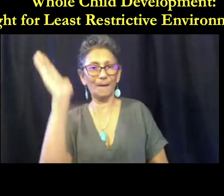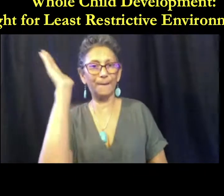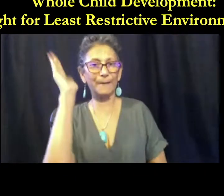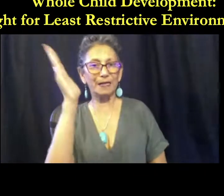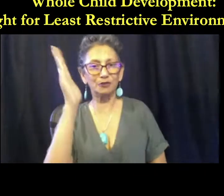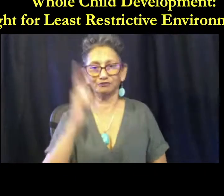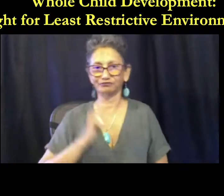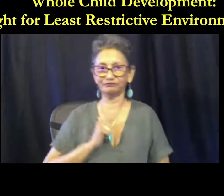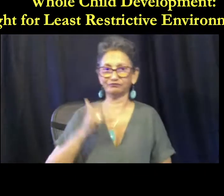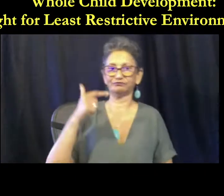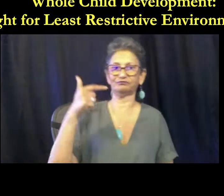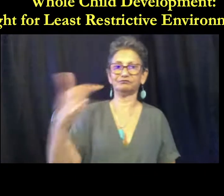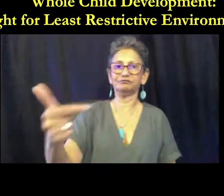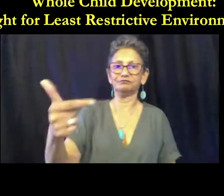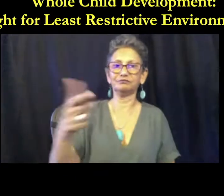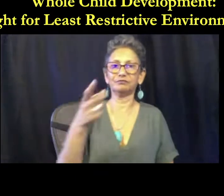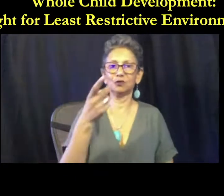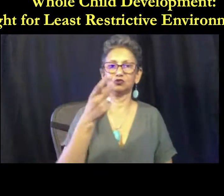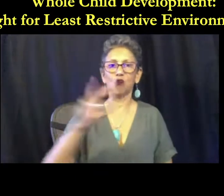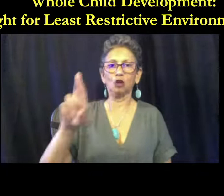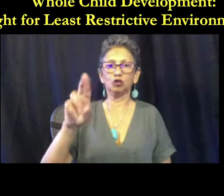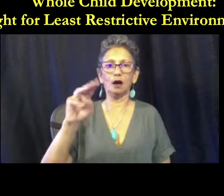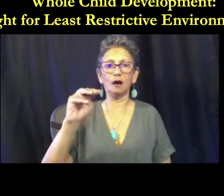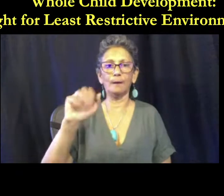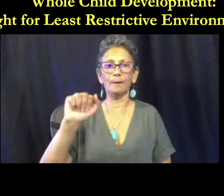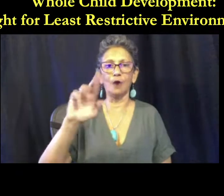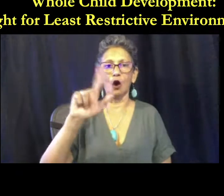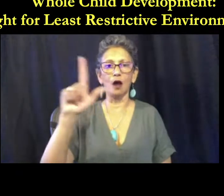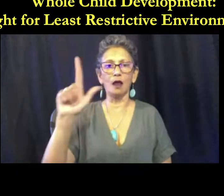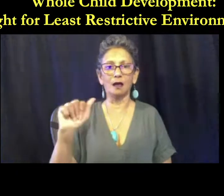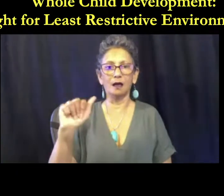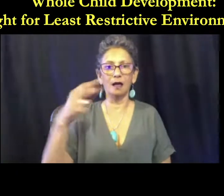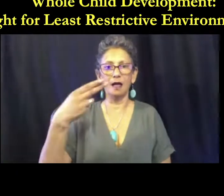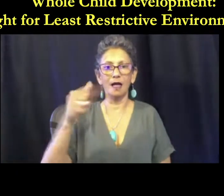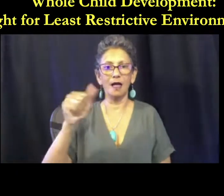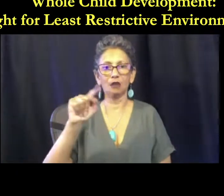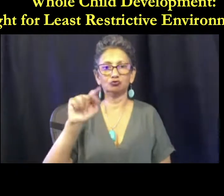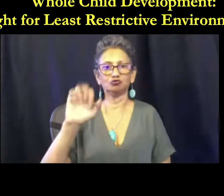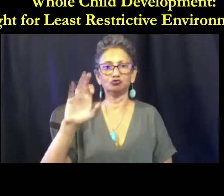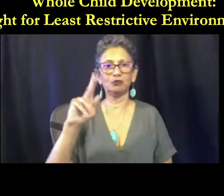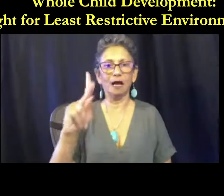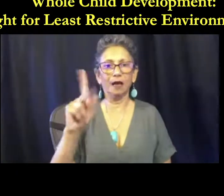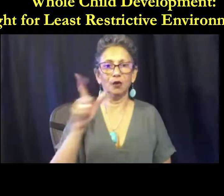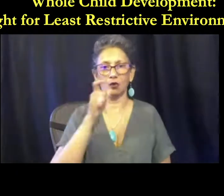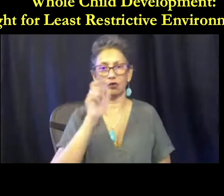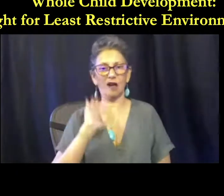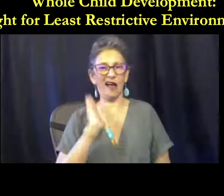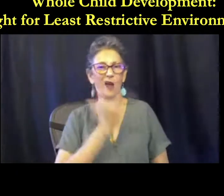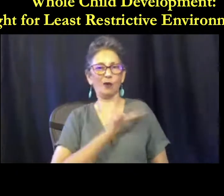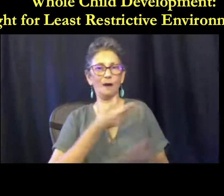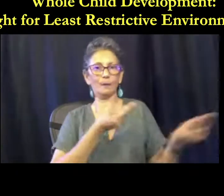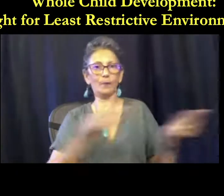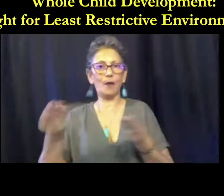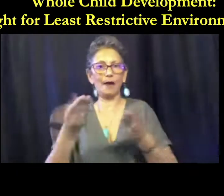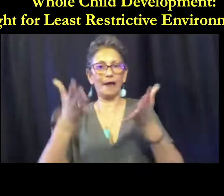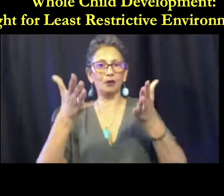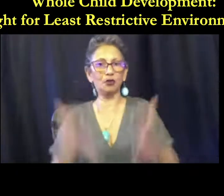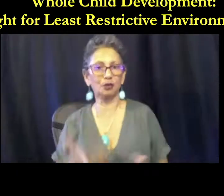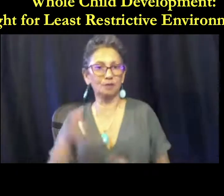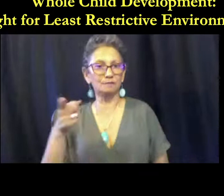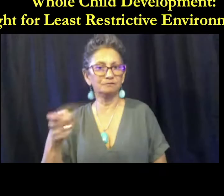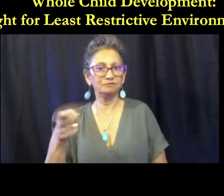I hope you had a great summer and enjoy watching the presentation. Now I'll turn it over to Dr.